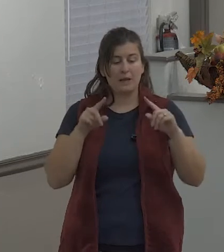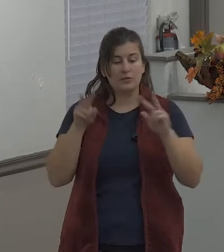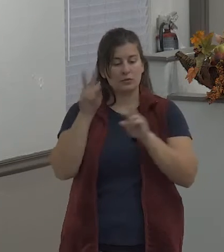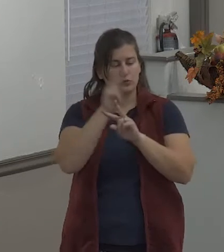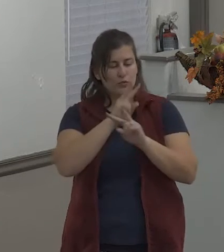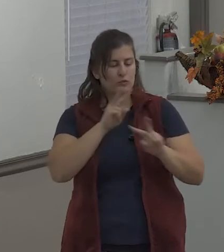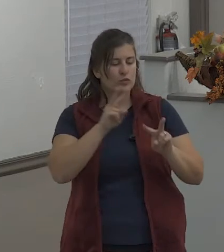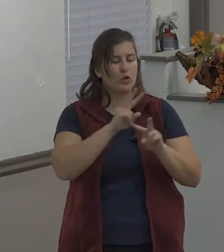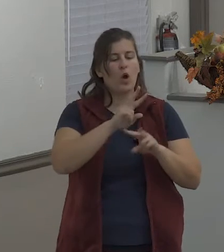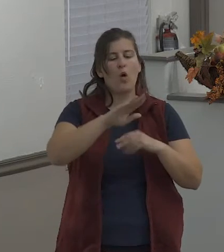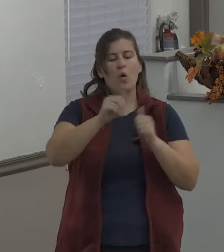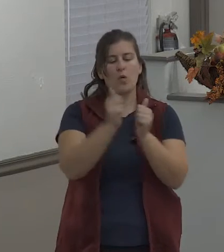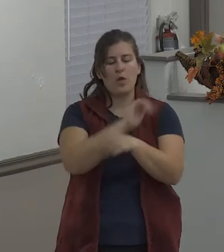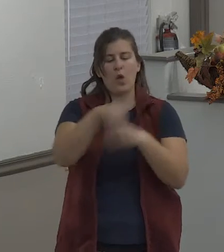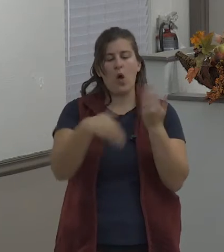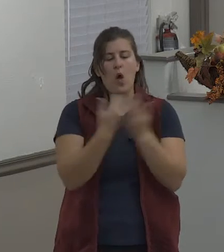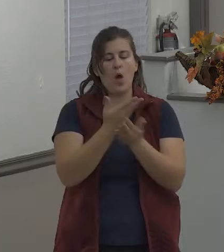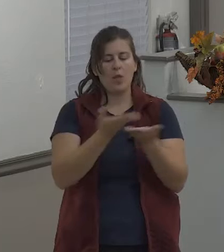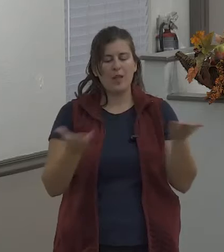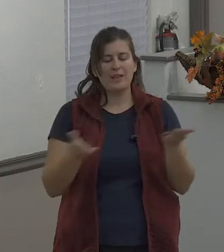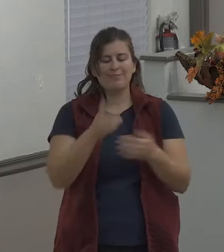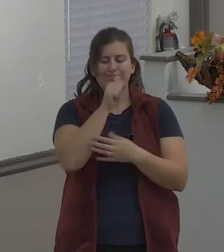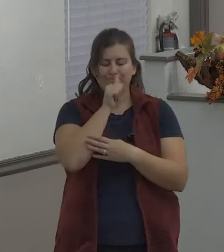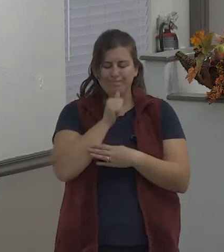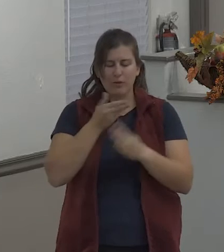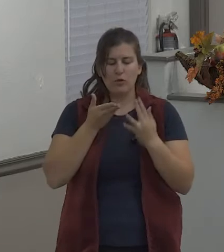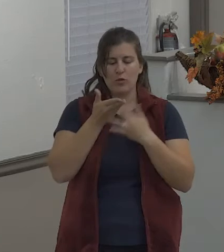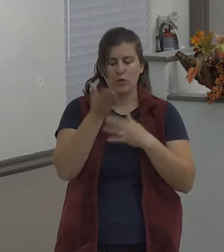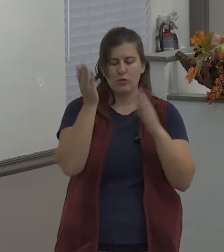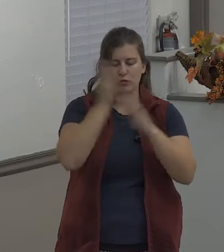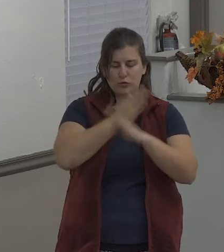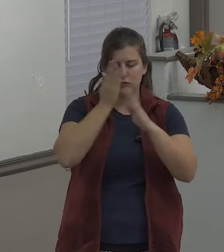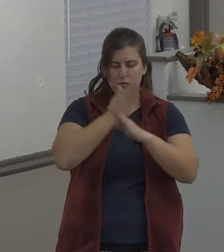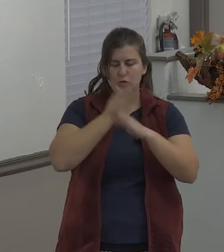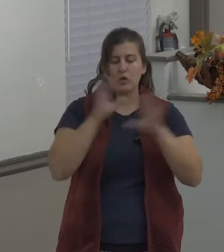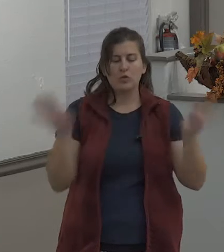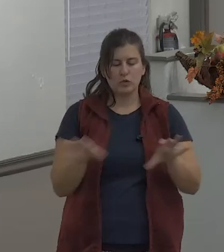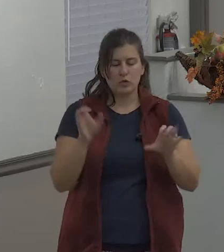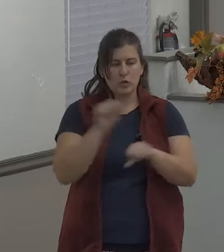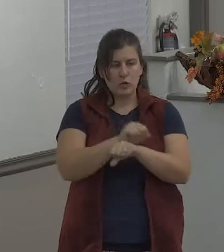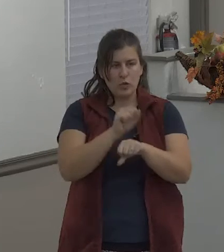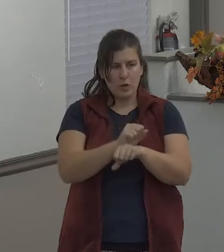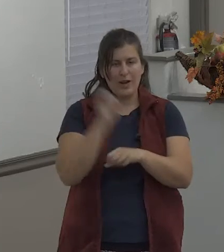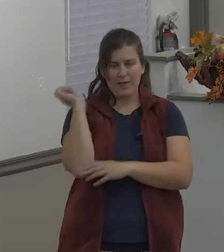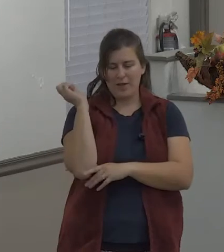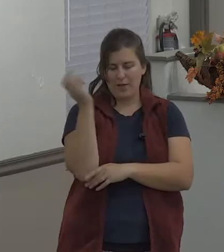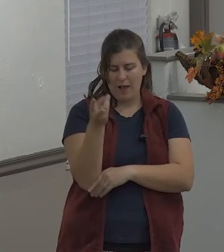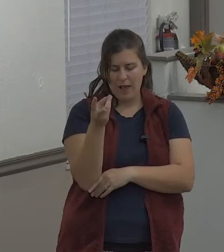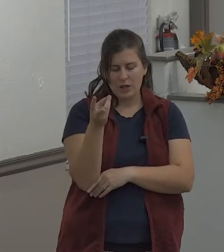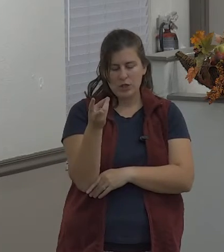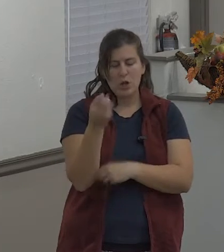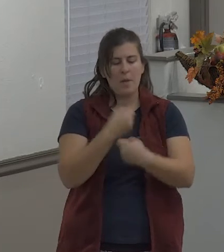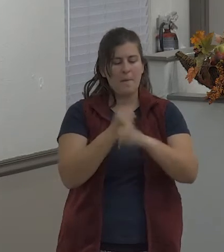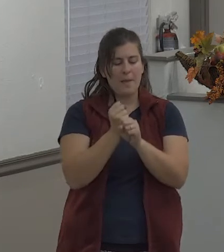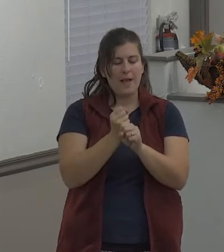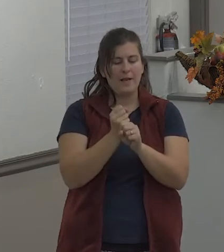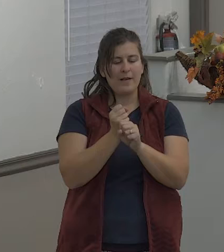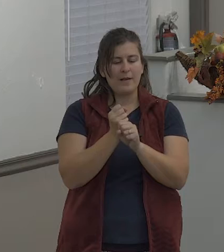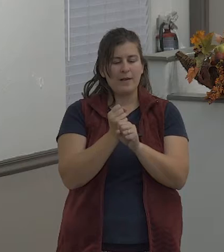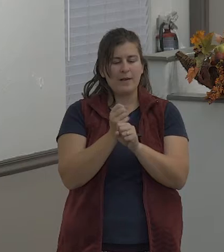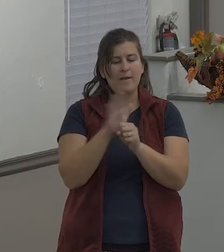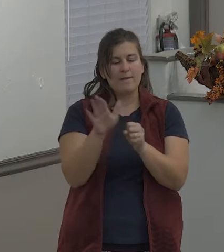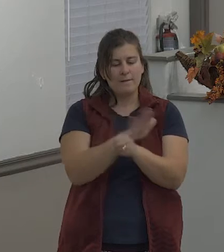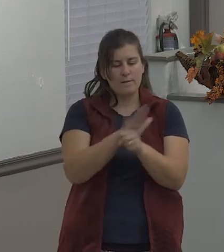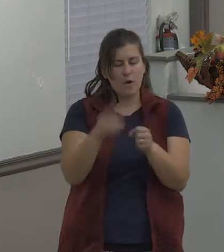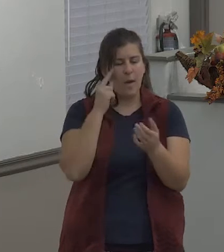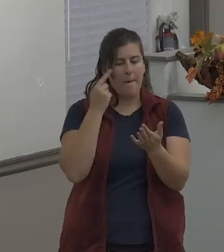But watch thou in all things. Endure afflictions. Do the work of an evangelist. Make full